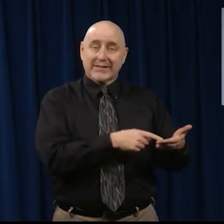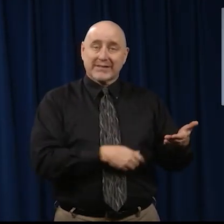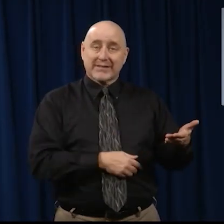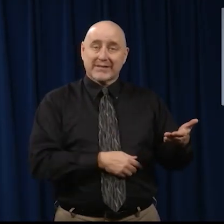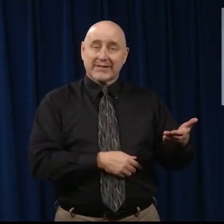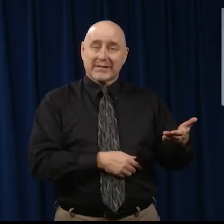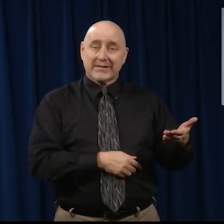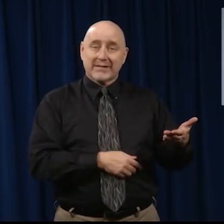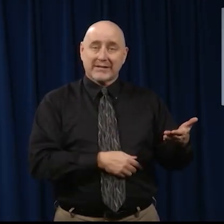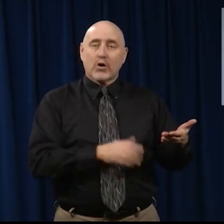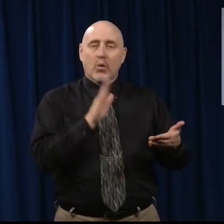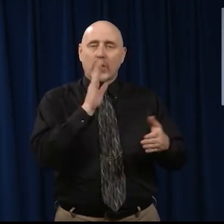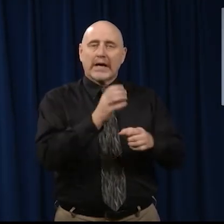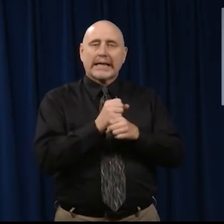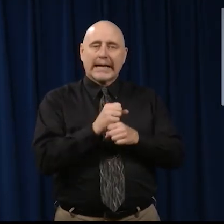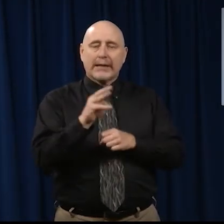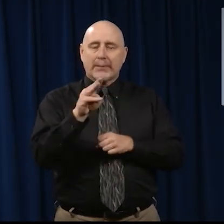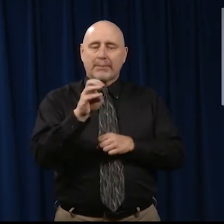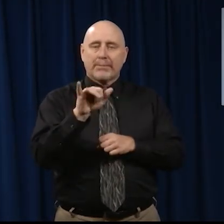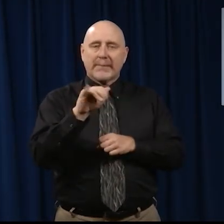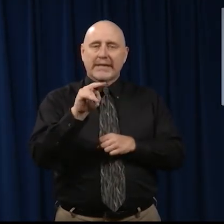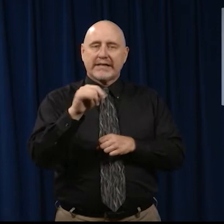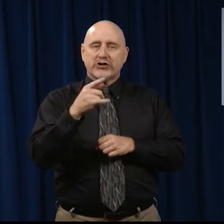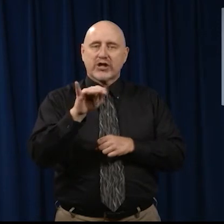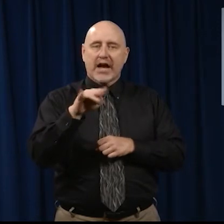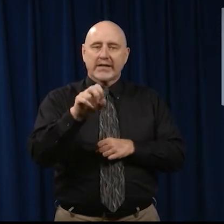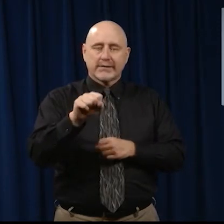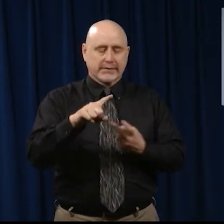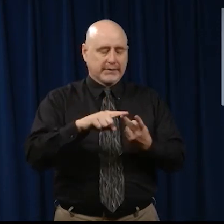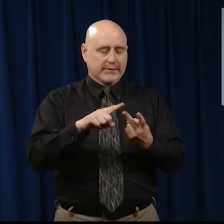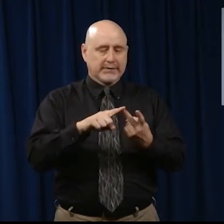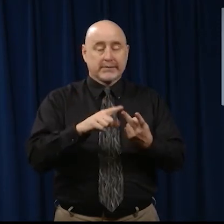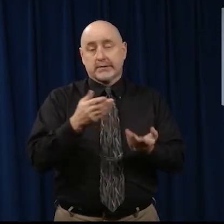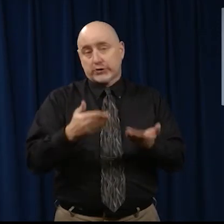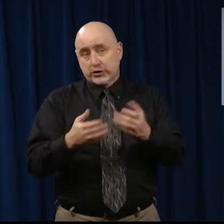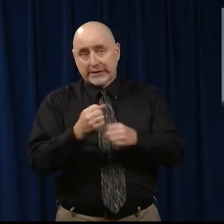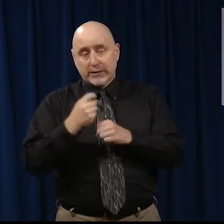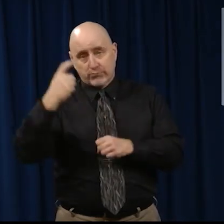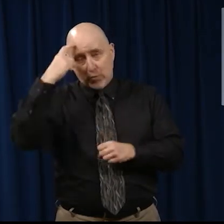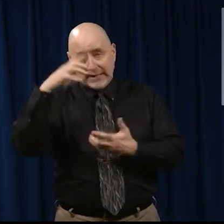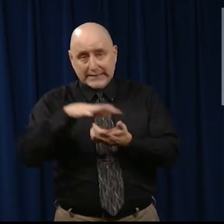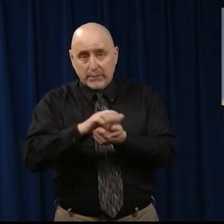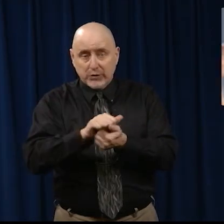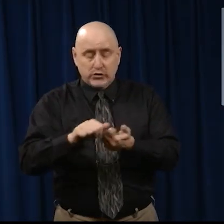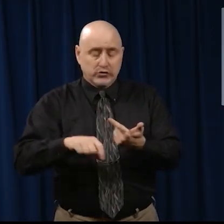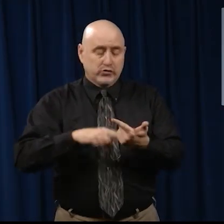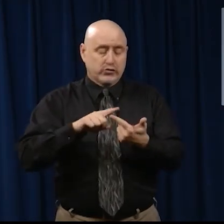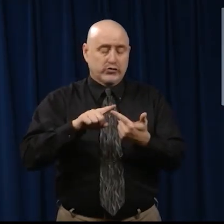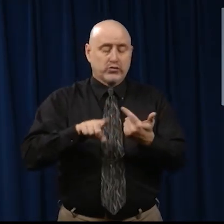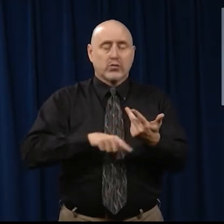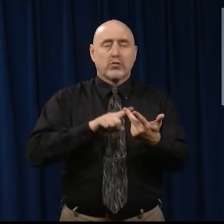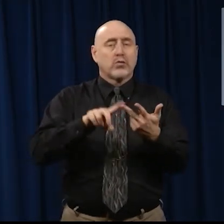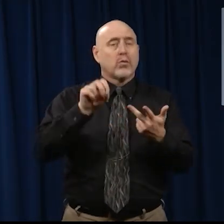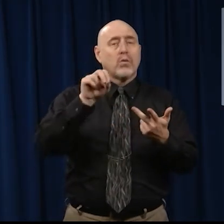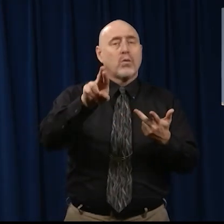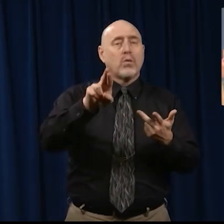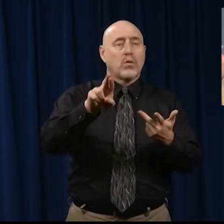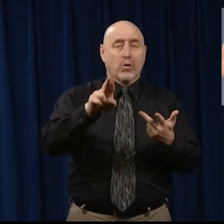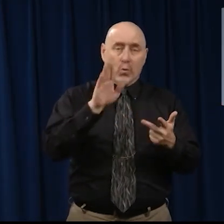child? That child is going to get meningitis. That child is potentially going to be brain damaged. Or that child is going